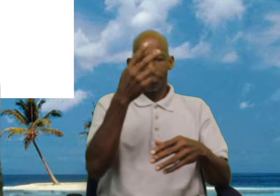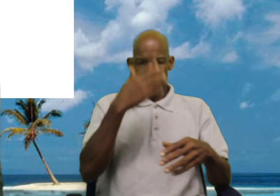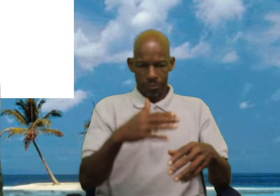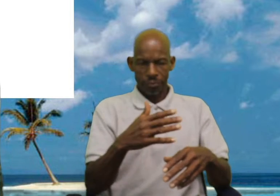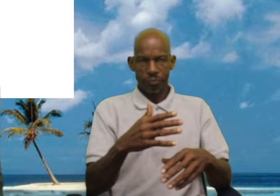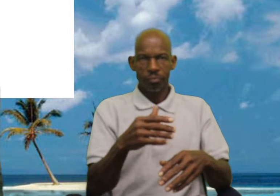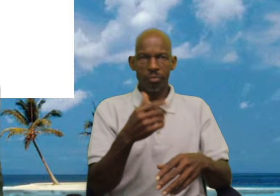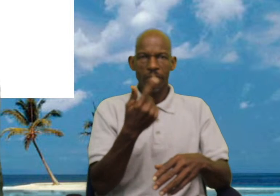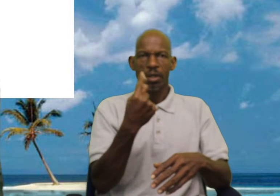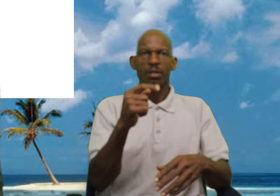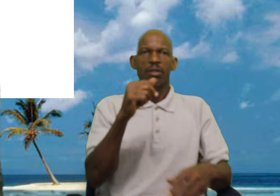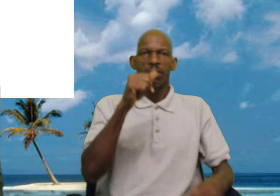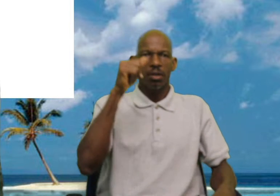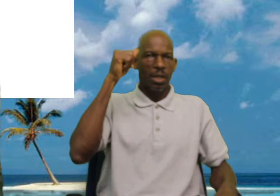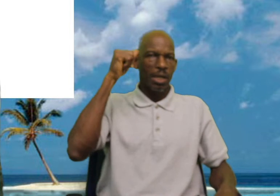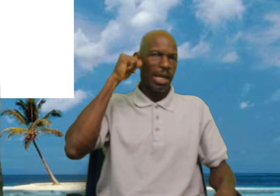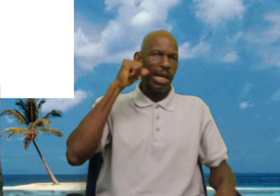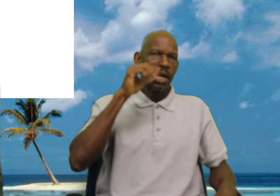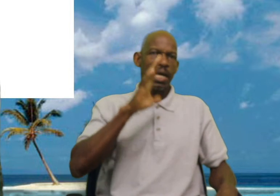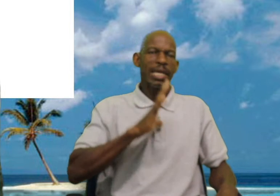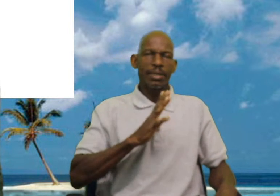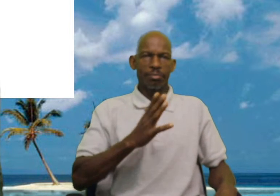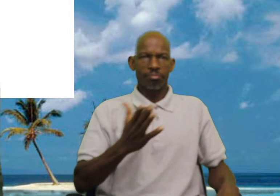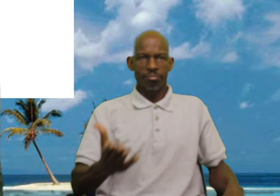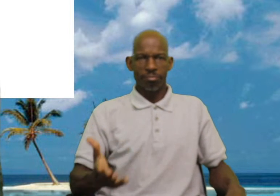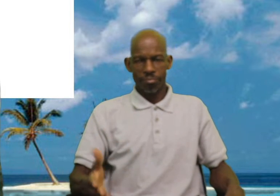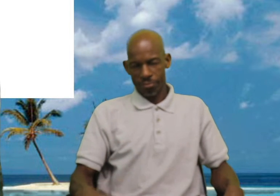Excuse me about the lady.